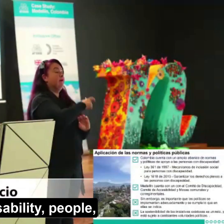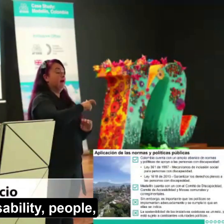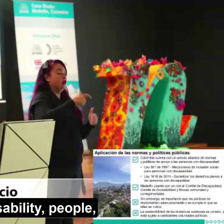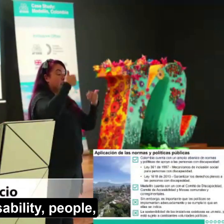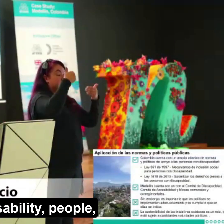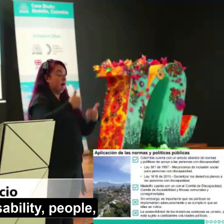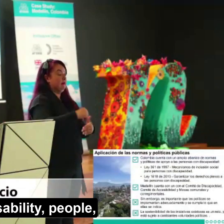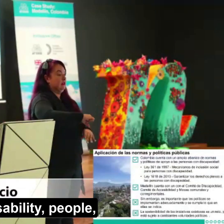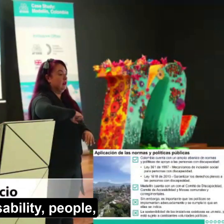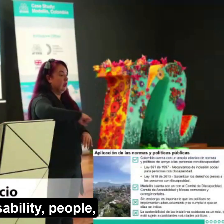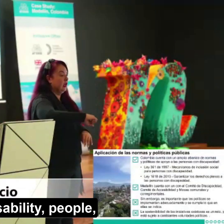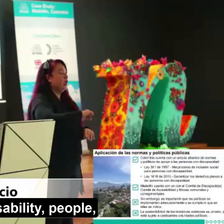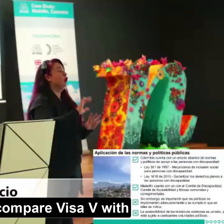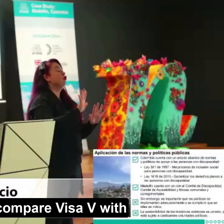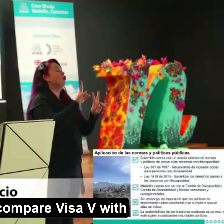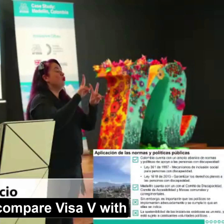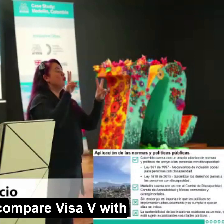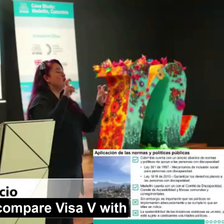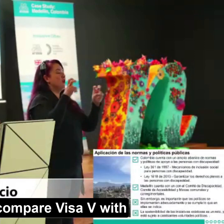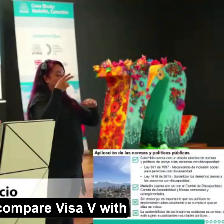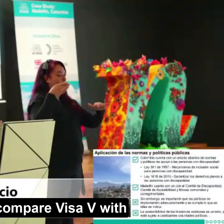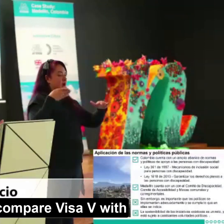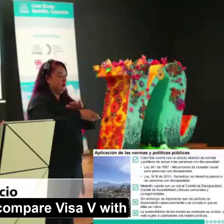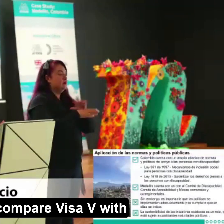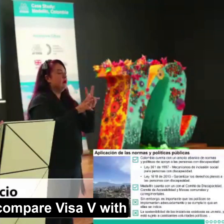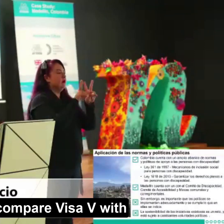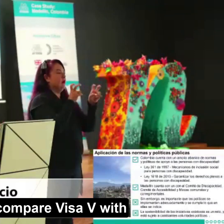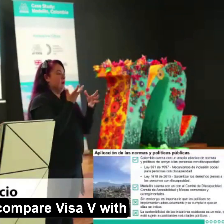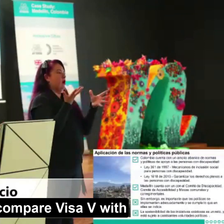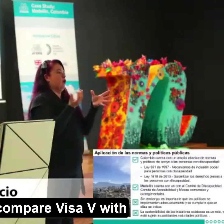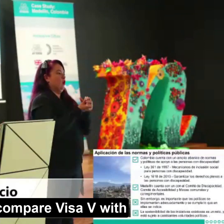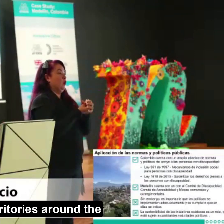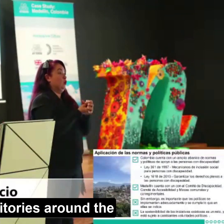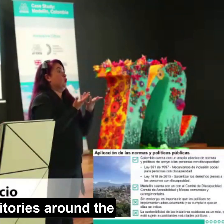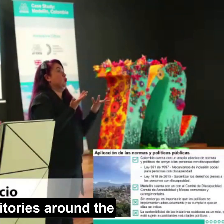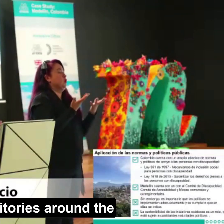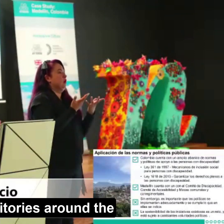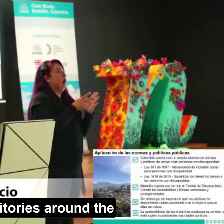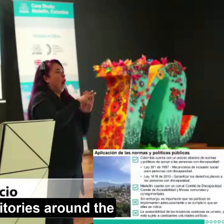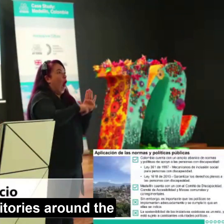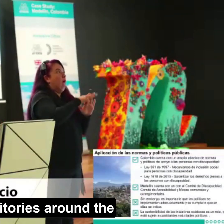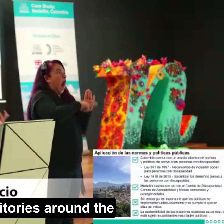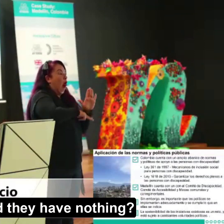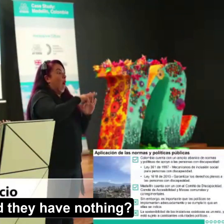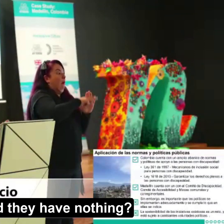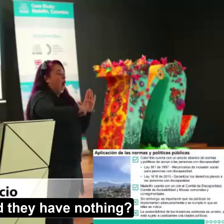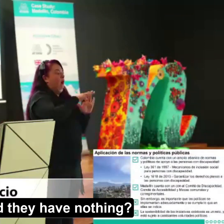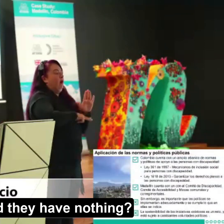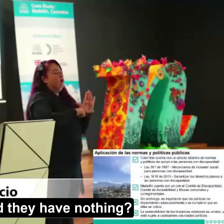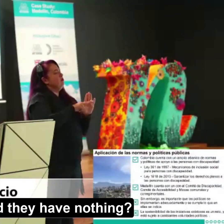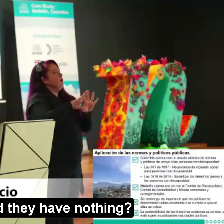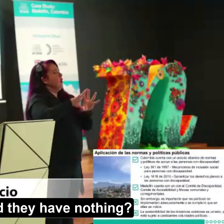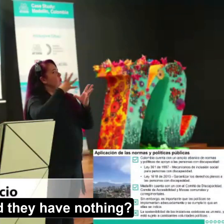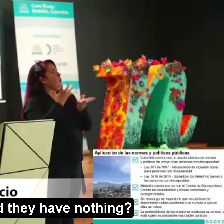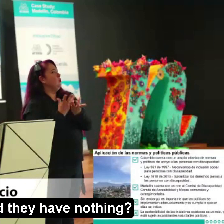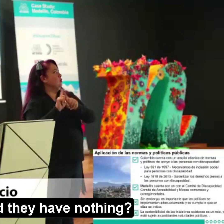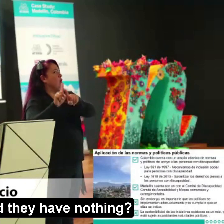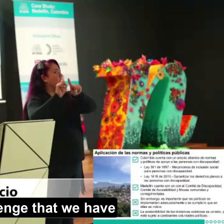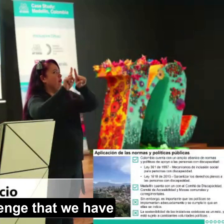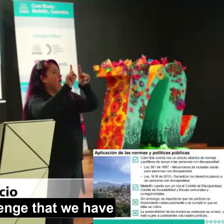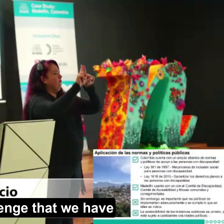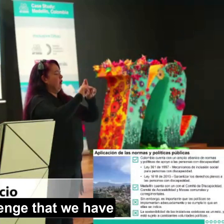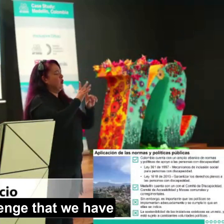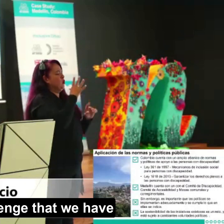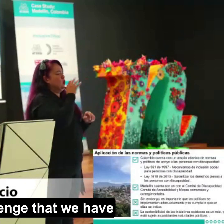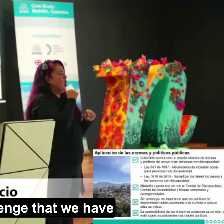for disability people, and if compare vis-a-vis with many territories around the world, what they have, nothing.